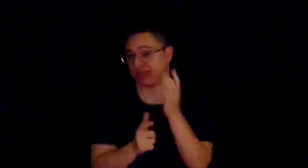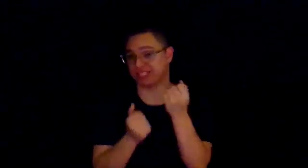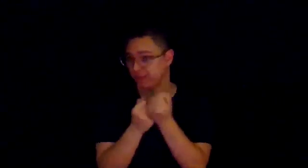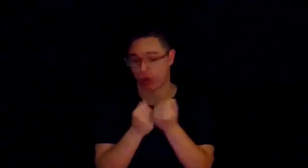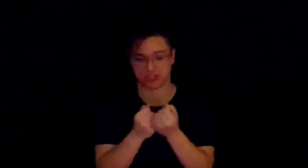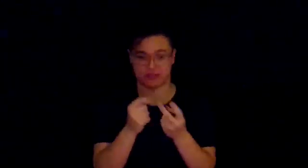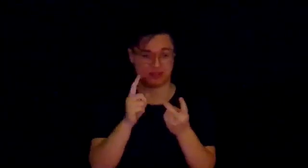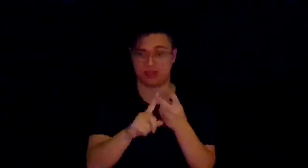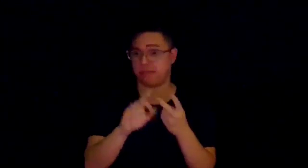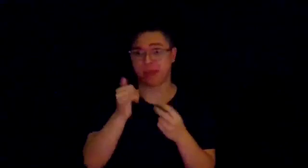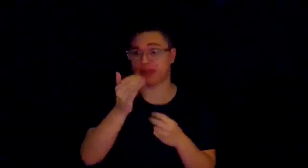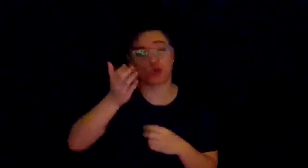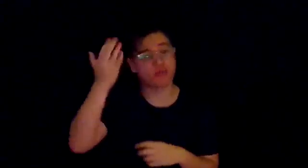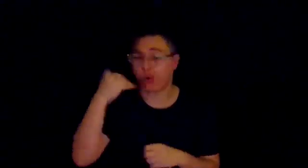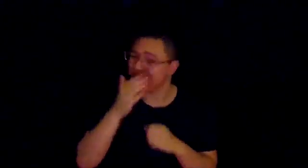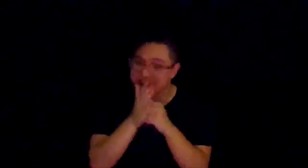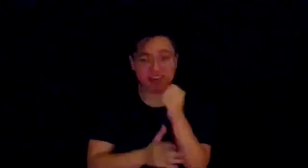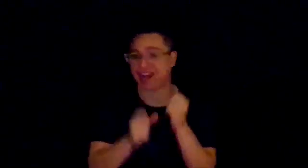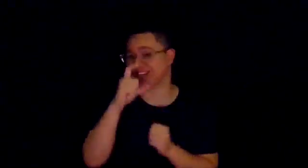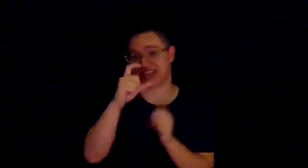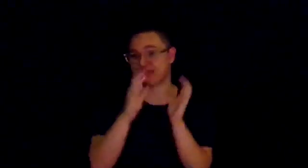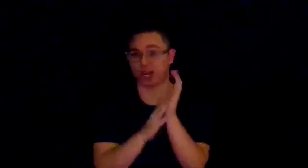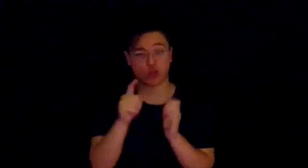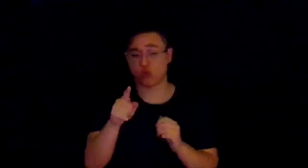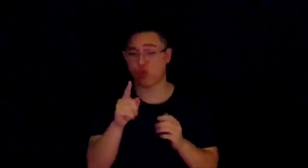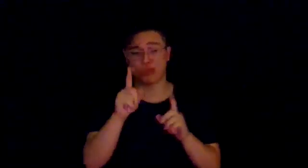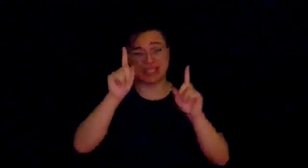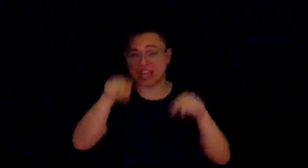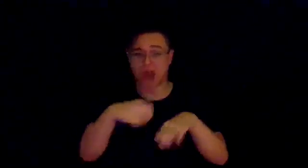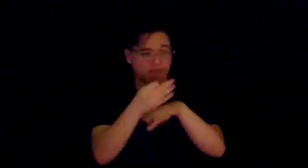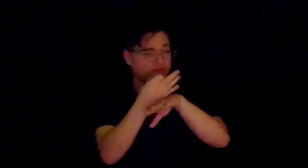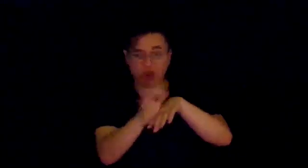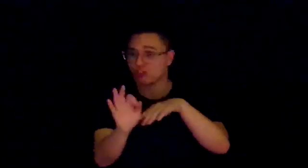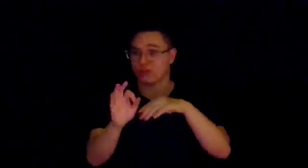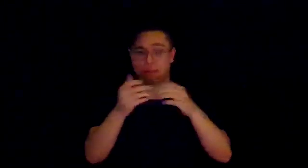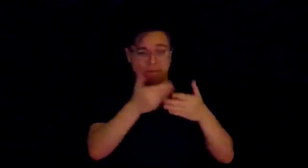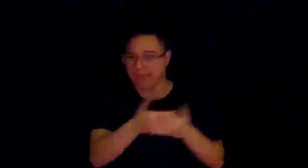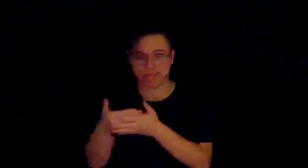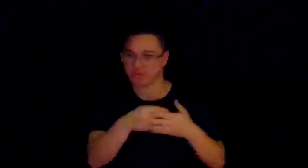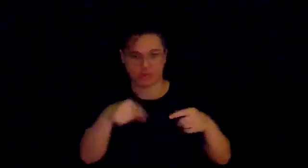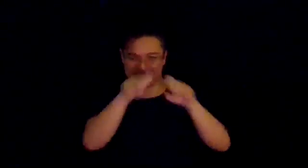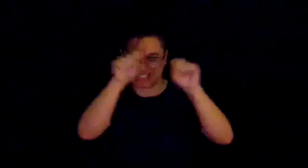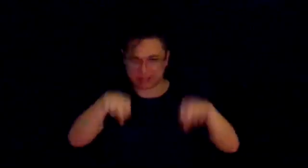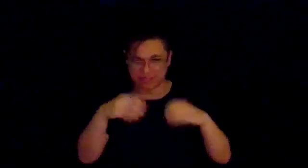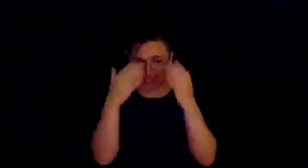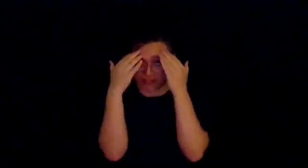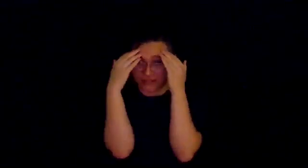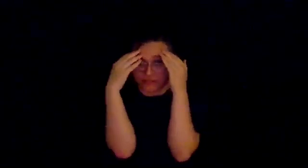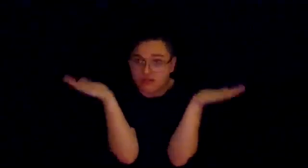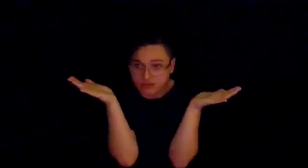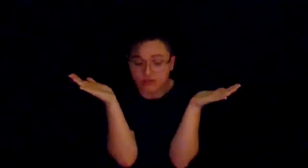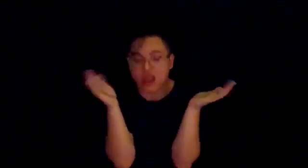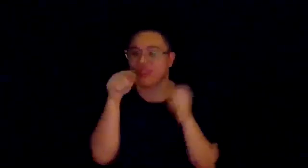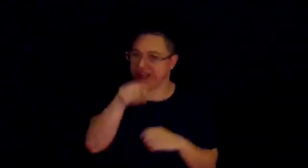had. If you've never received any disability support in the past, you've never had a case manager, if you're starting fresh for the